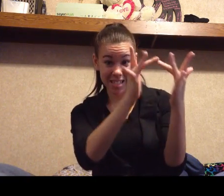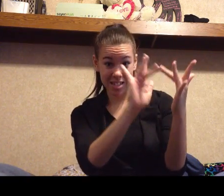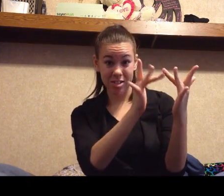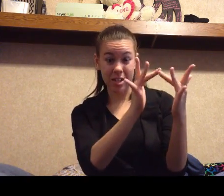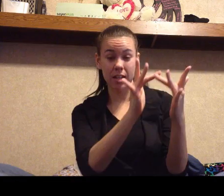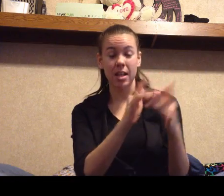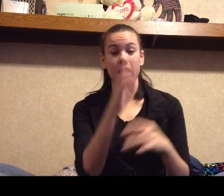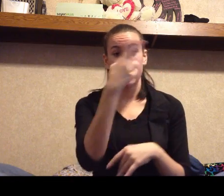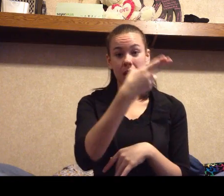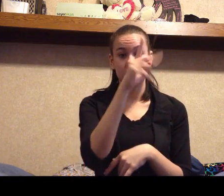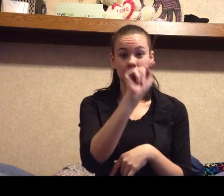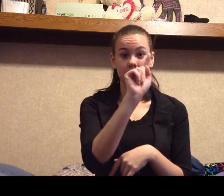address: